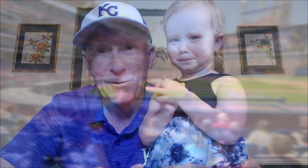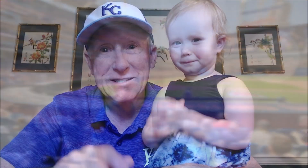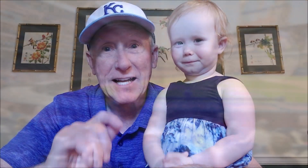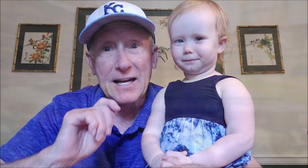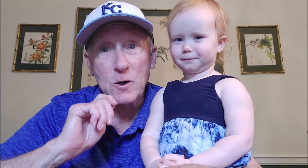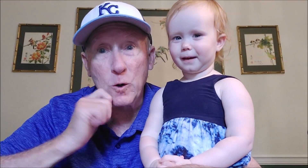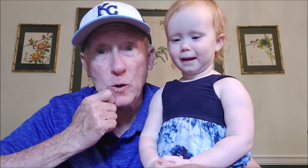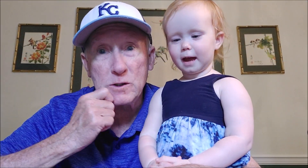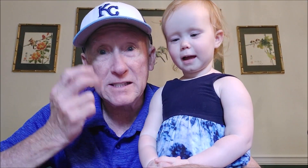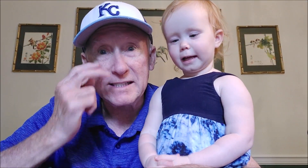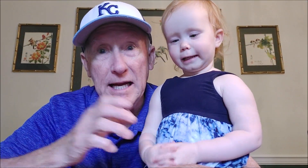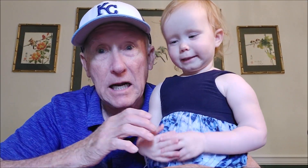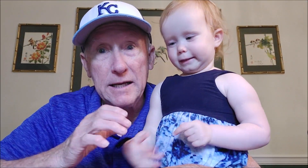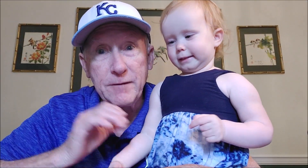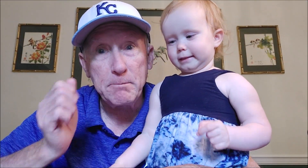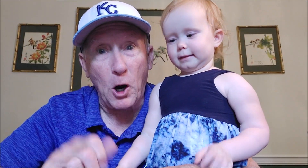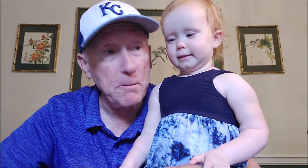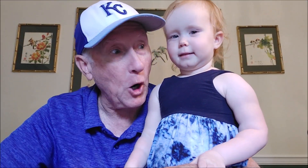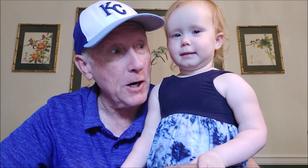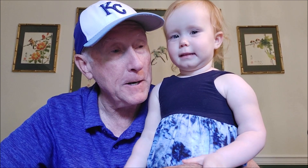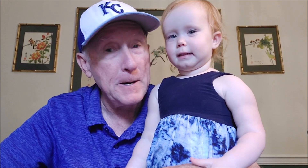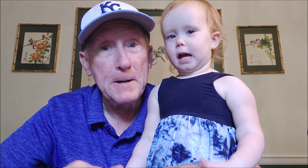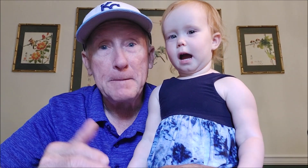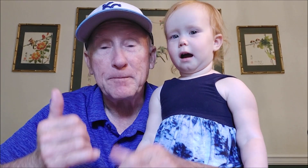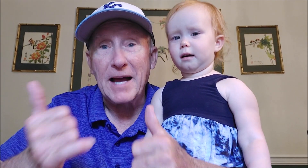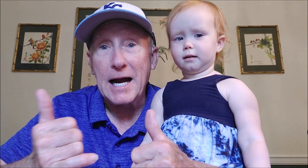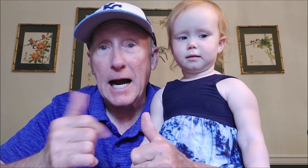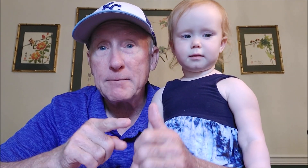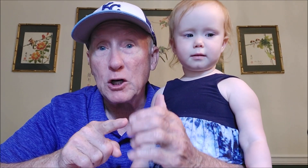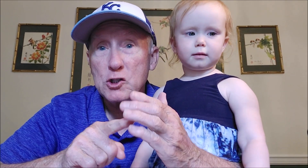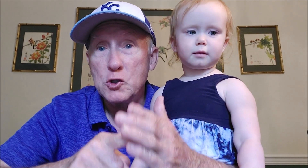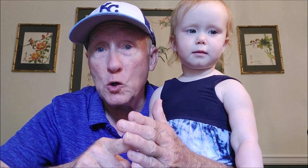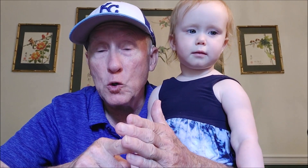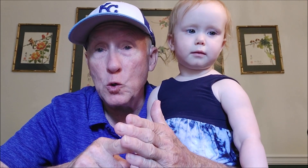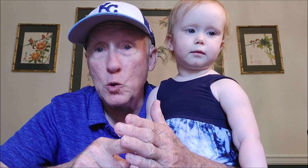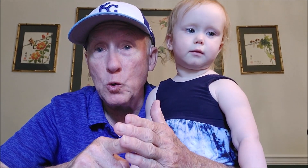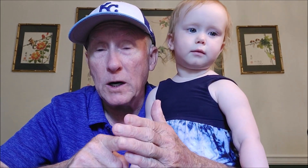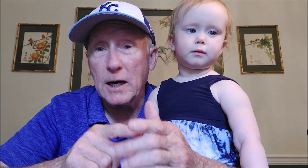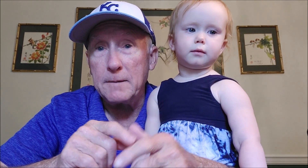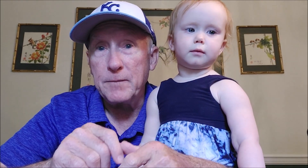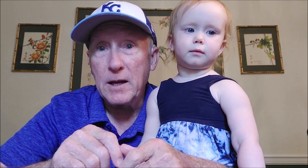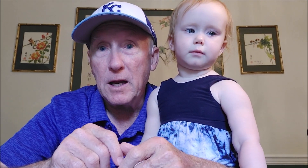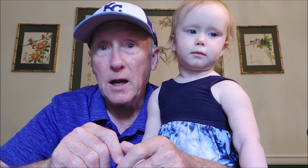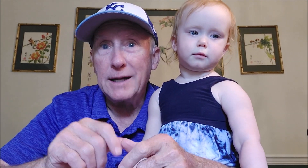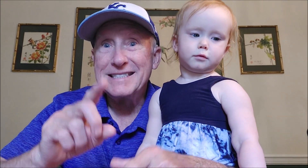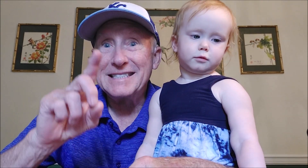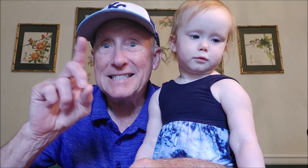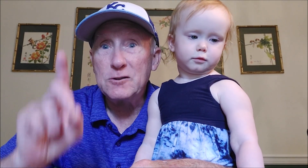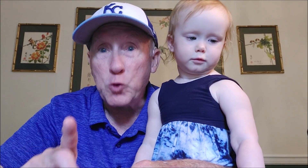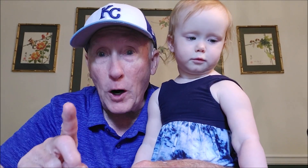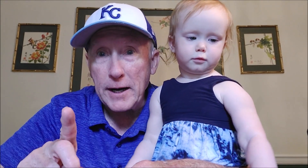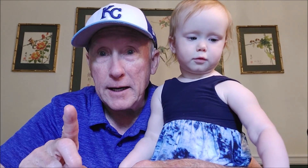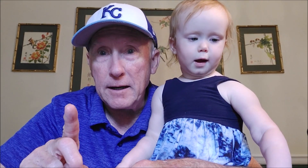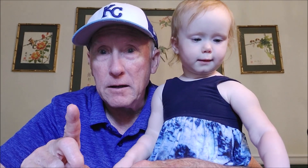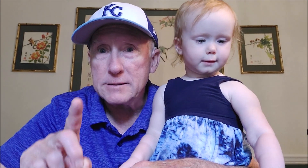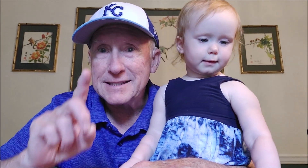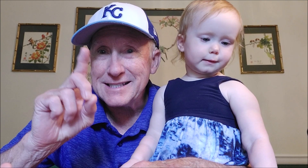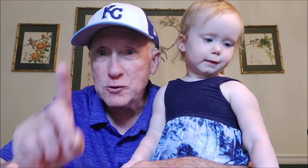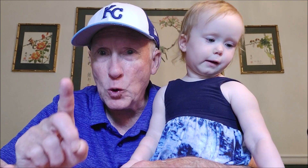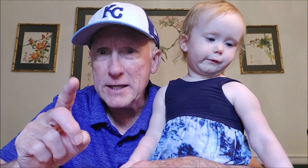Was that cool to see Cleveland Ballpark? Yeah. Now I'm going to show you destroy it. Destroy